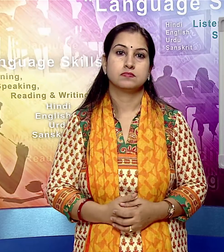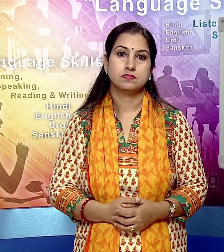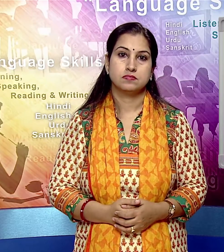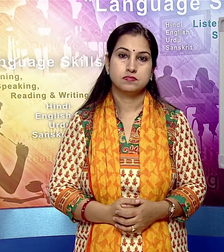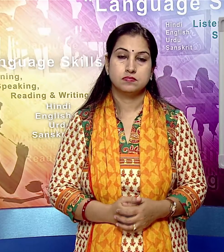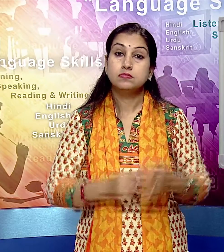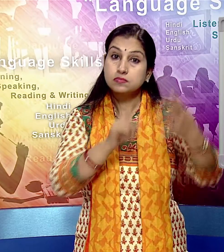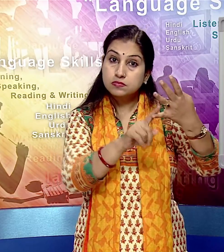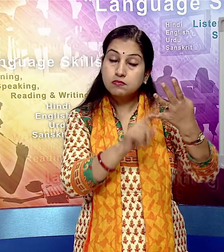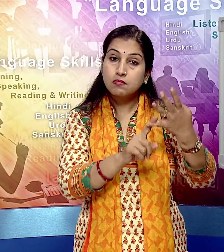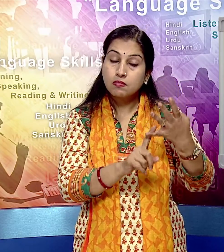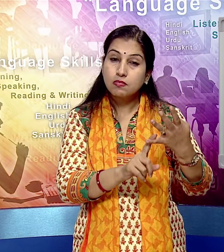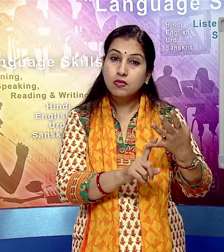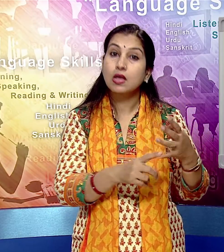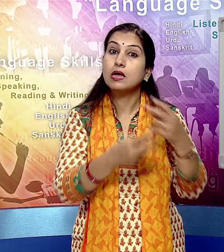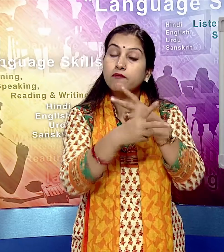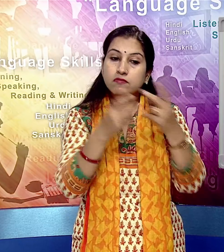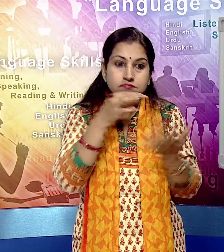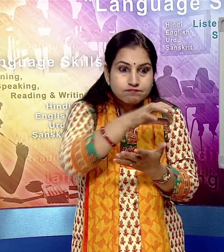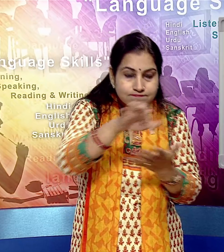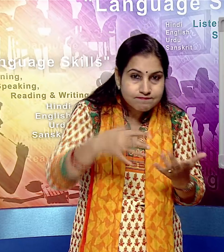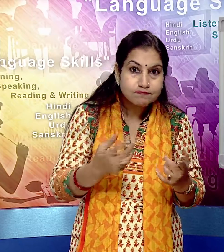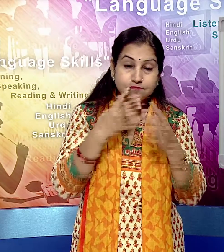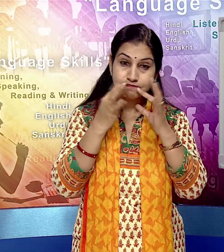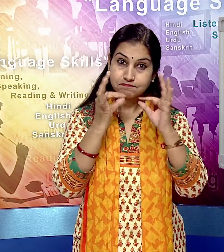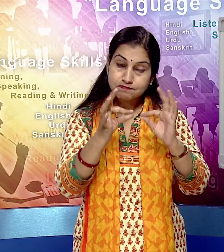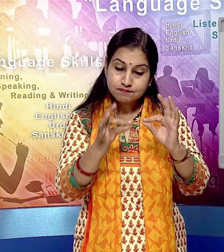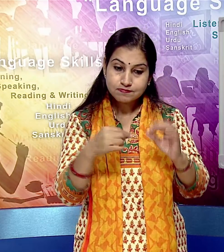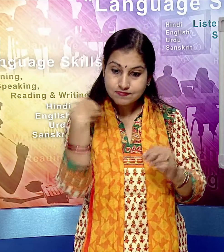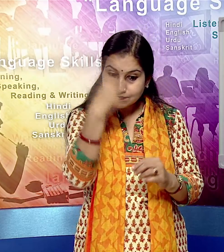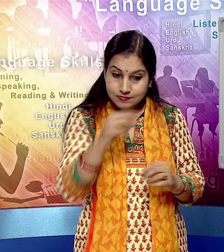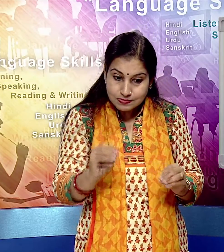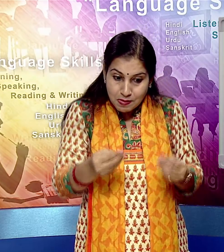it adds variety, taste and texture to meal.